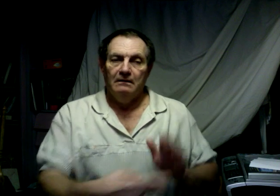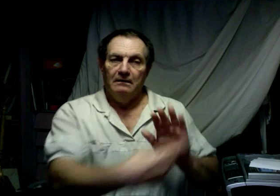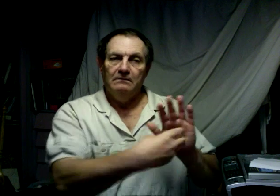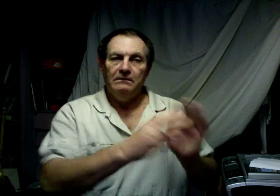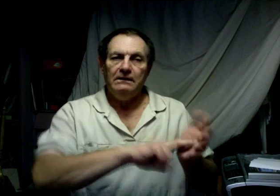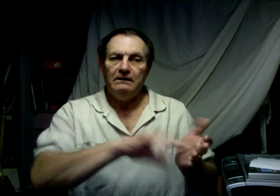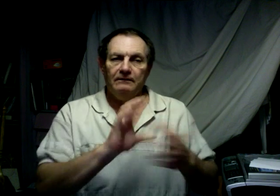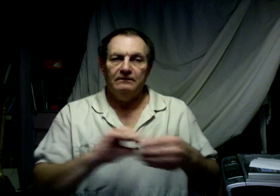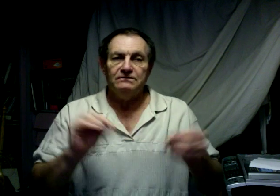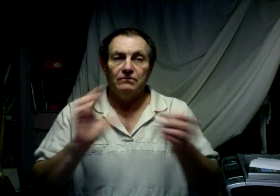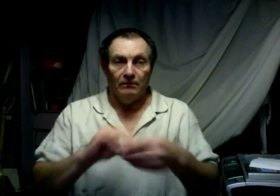And the meaning of this story